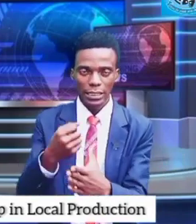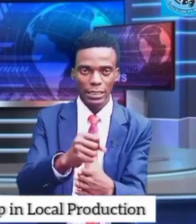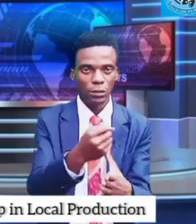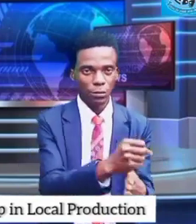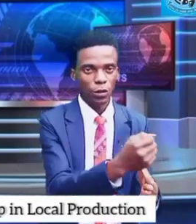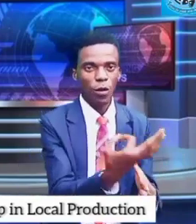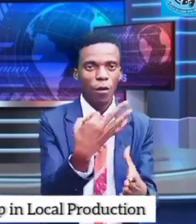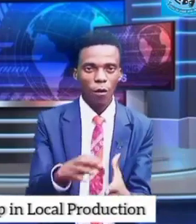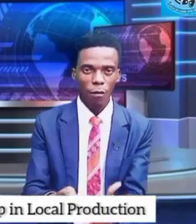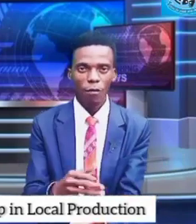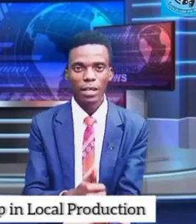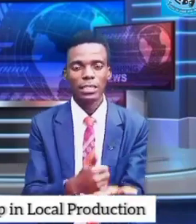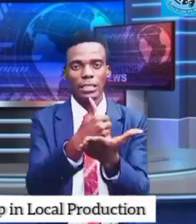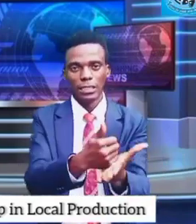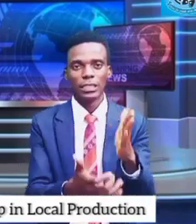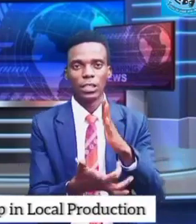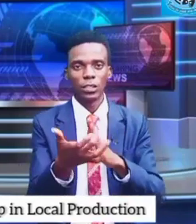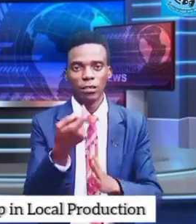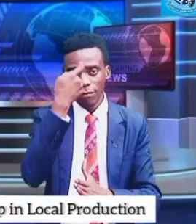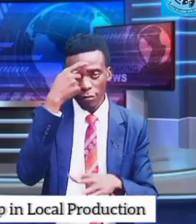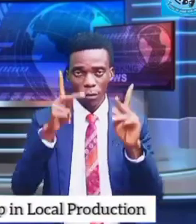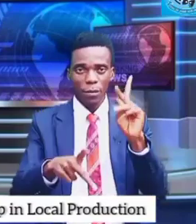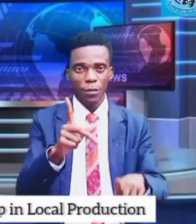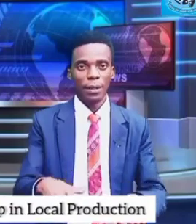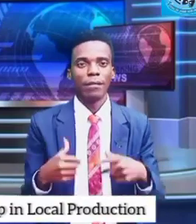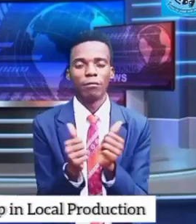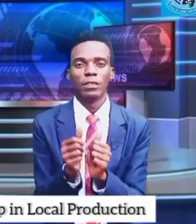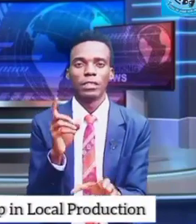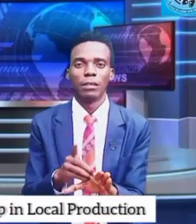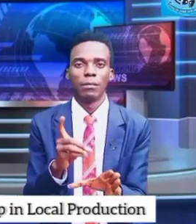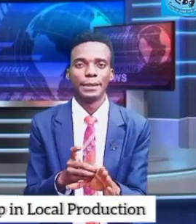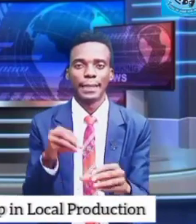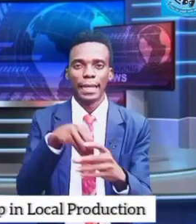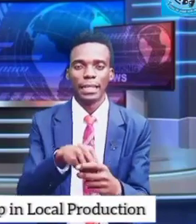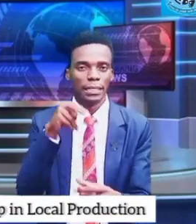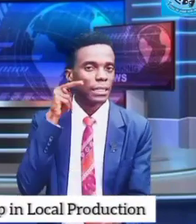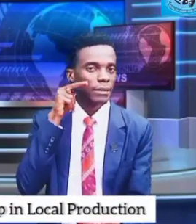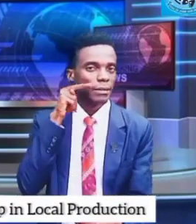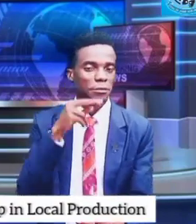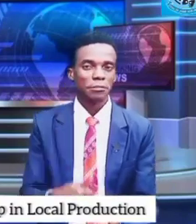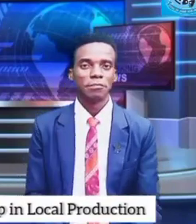assistive technologies for people living with disabilities across the country.